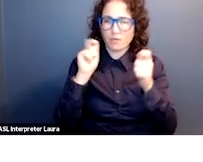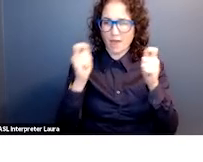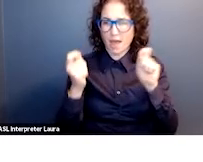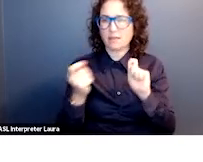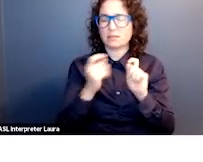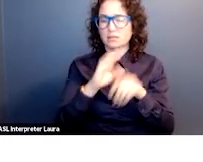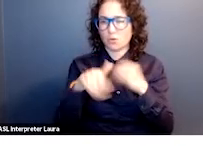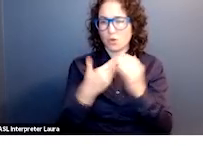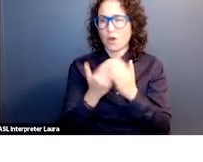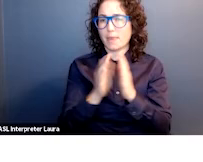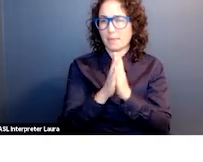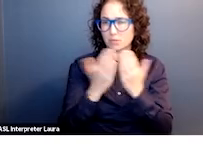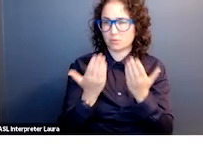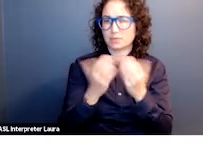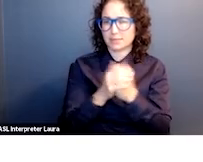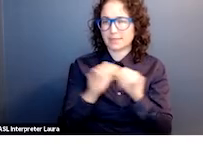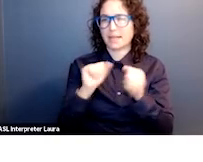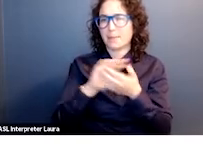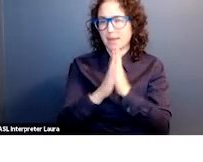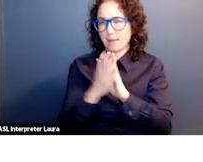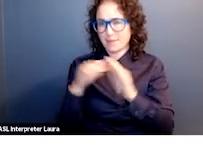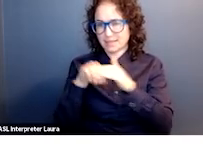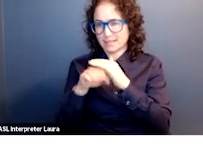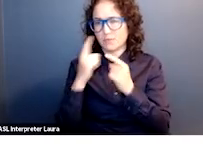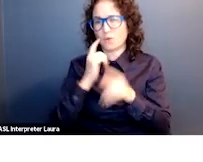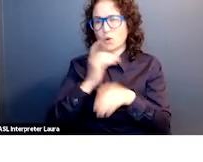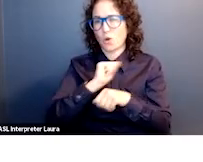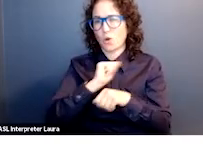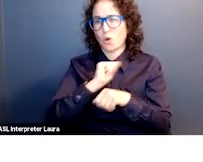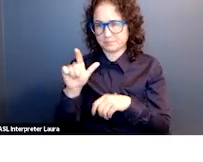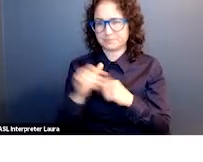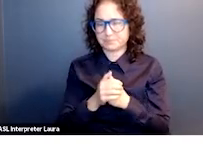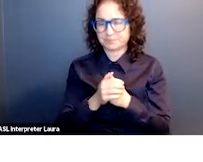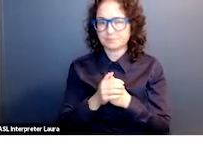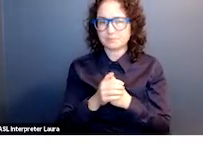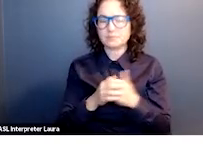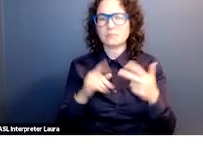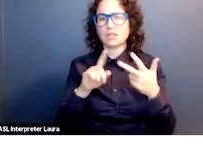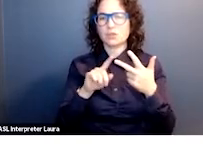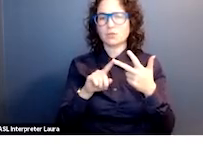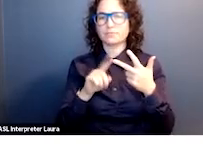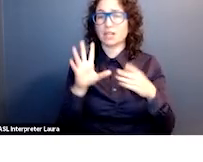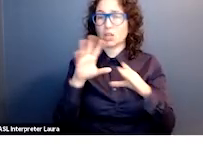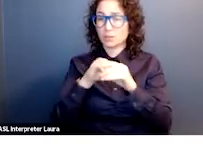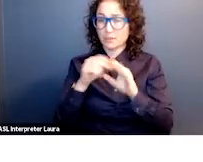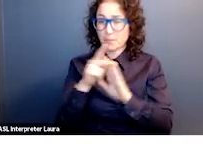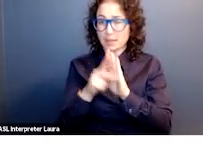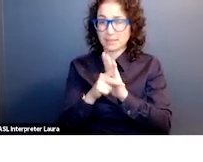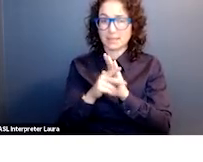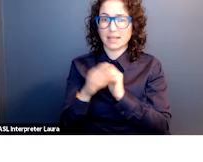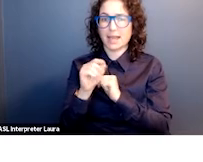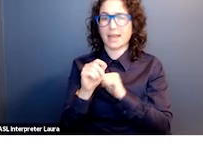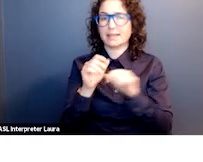the manual books to be accessible to all. The third is inclusive policy and the standard